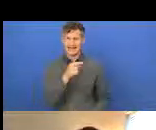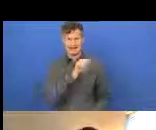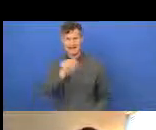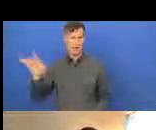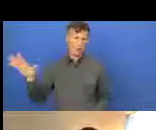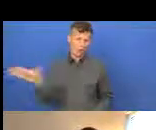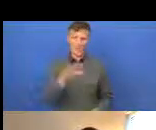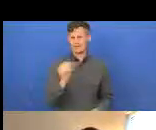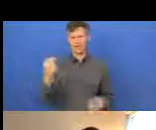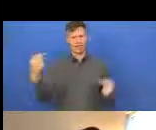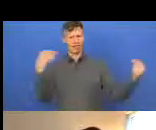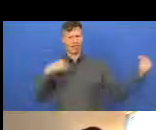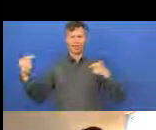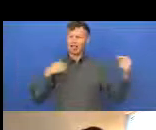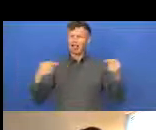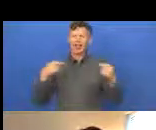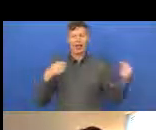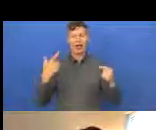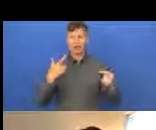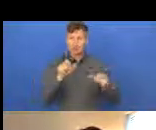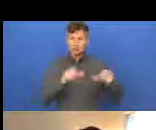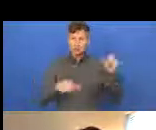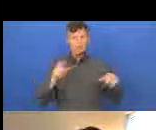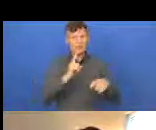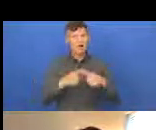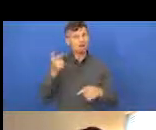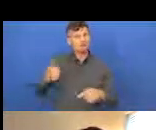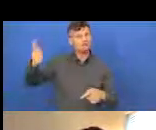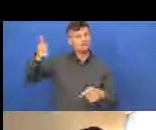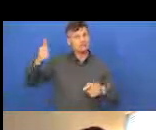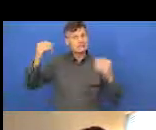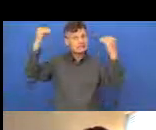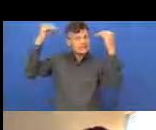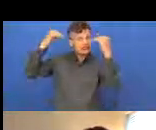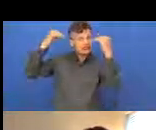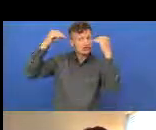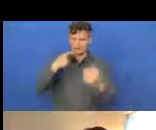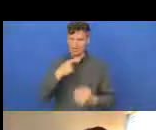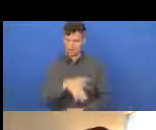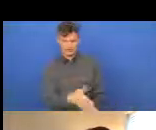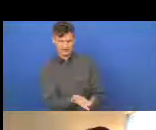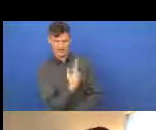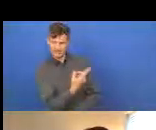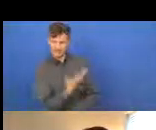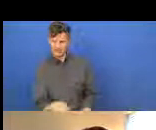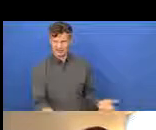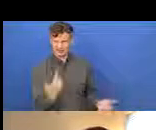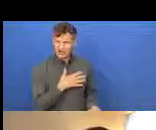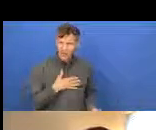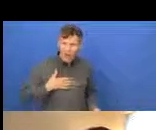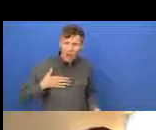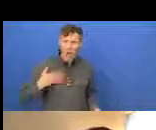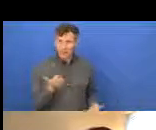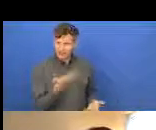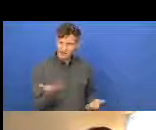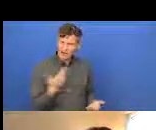from faculty questioning their ability to keep up, to refusals to permit or approve necessary accommodations, and from exclusion from